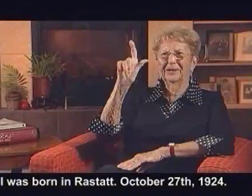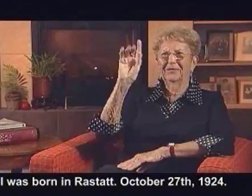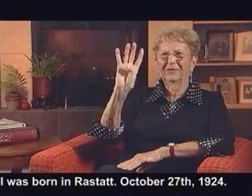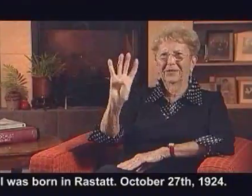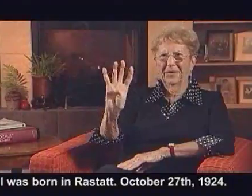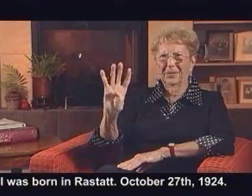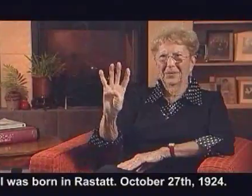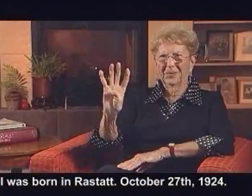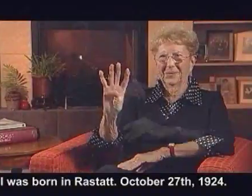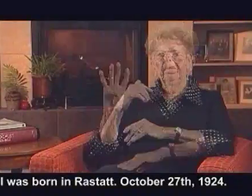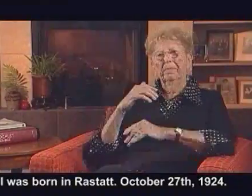1924.